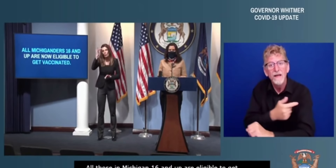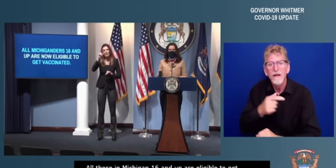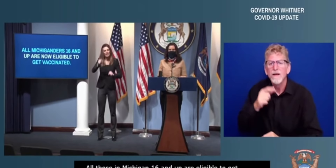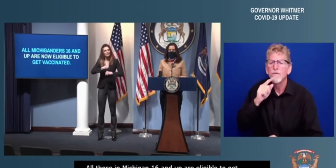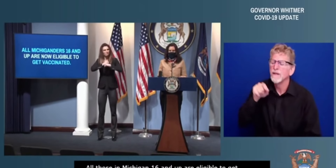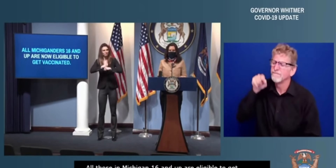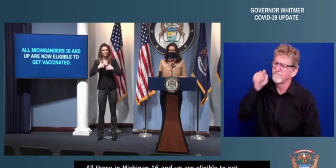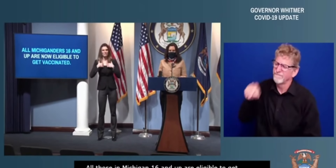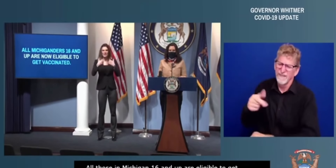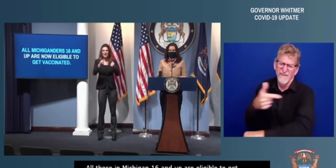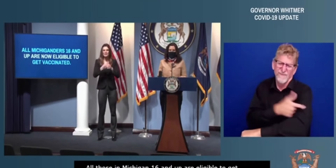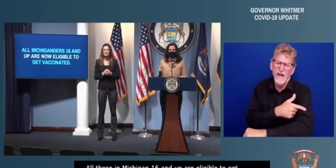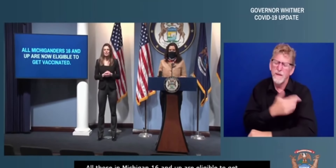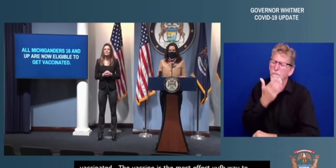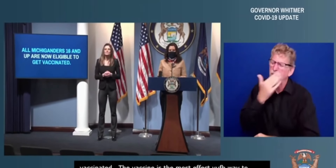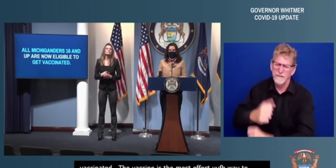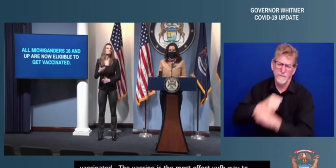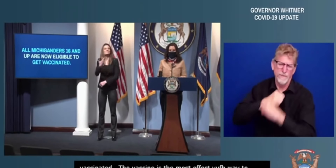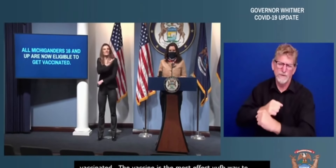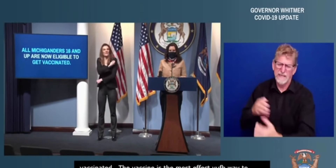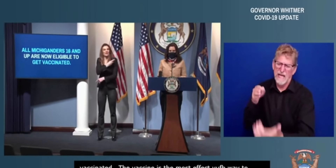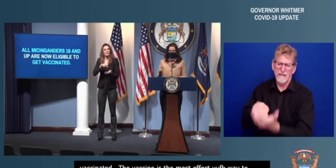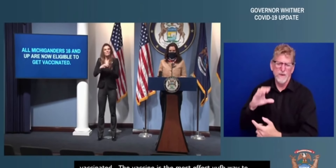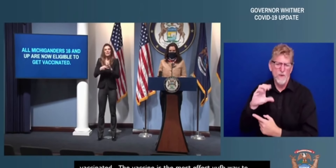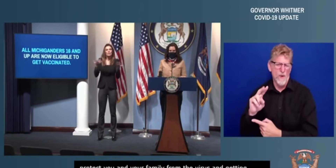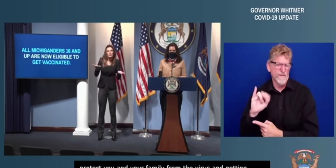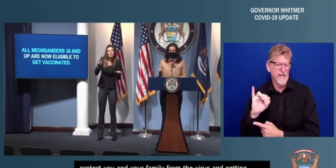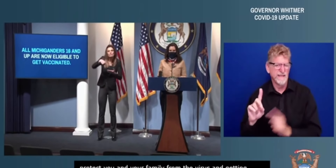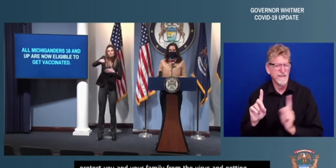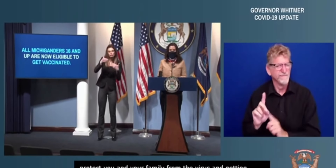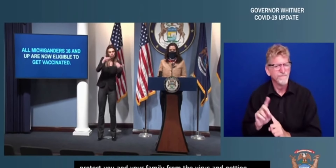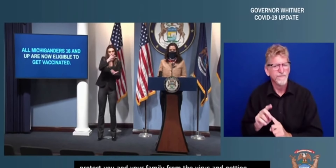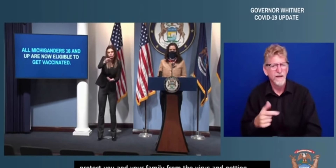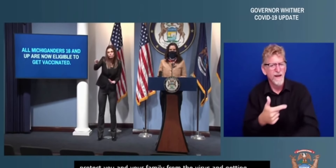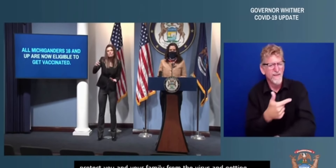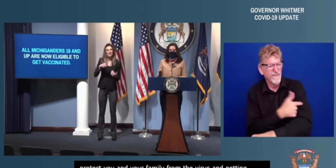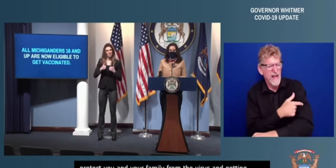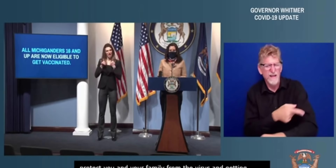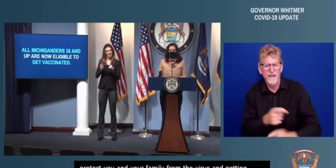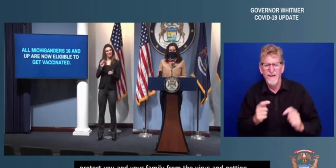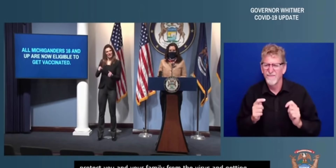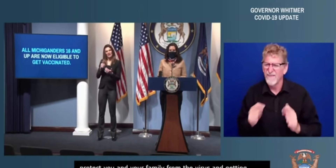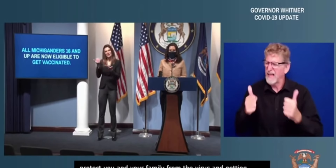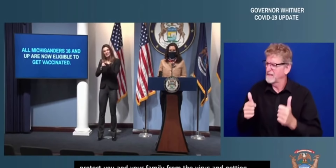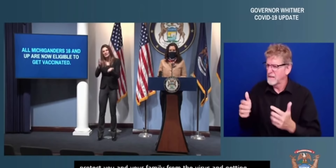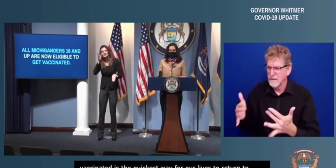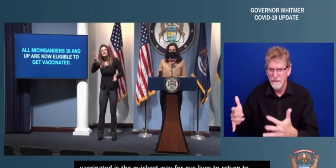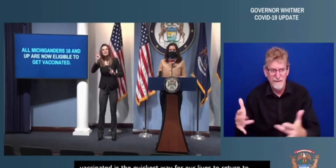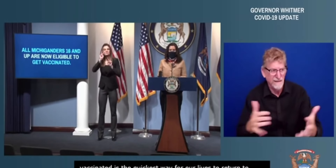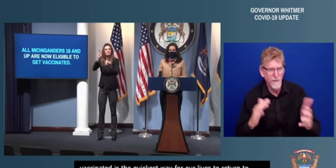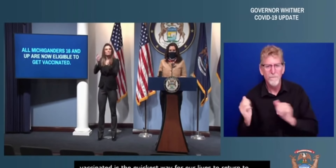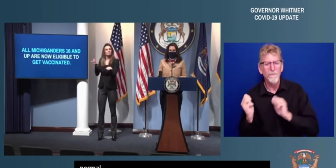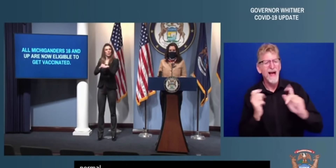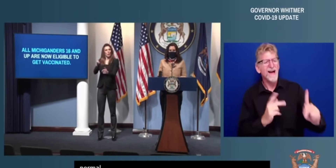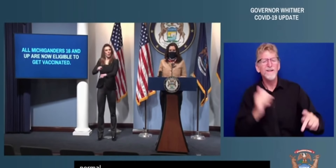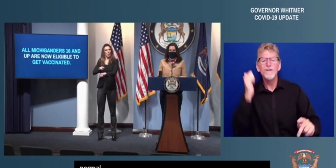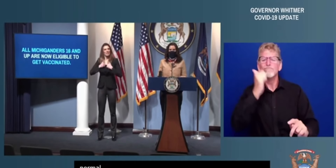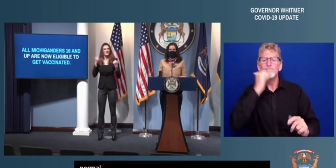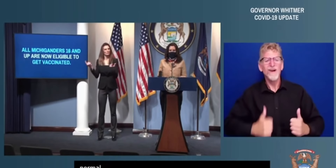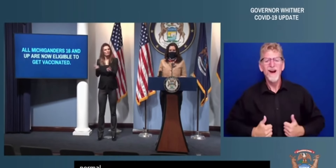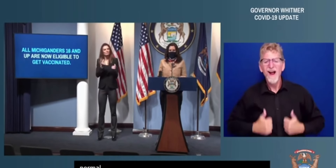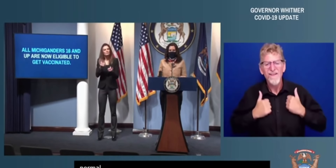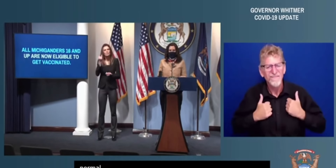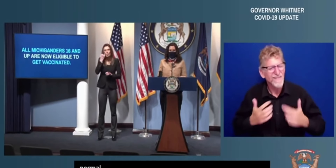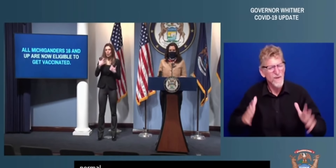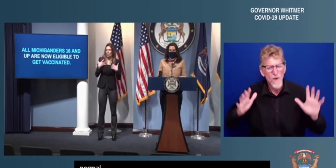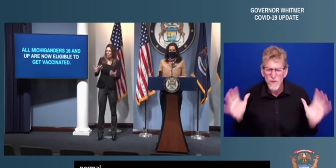vaccinated is the quickest way for our lives to return to normal. I urge you to get your shot at a local pharmacy,